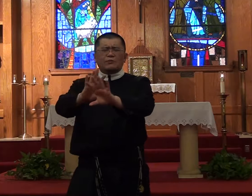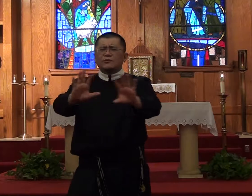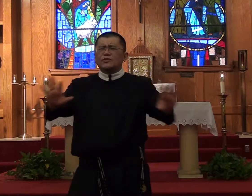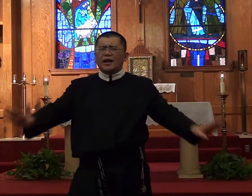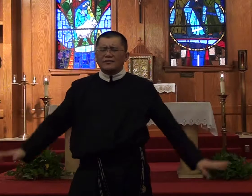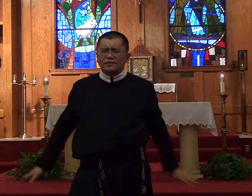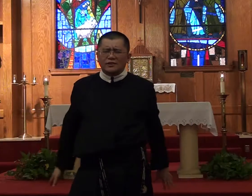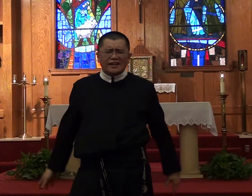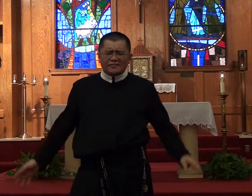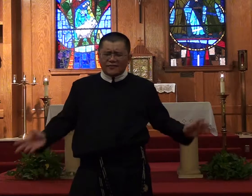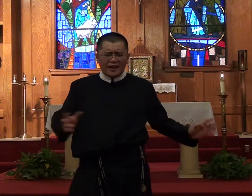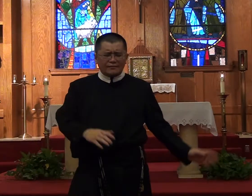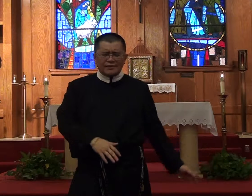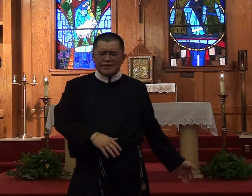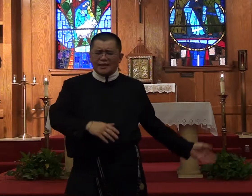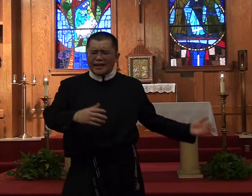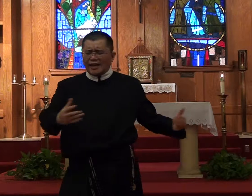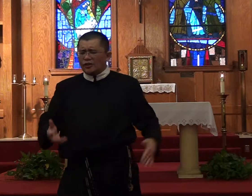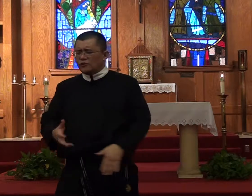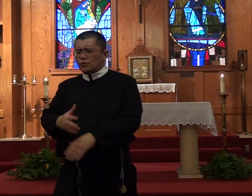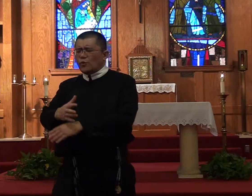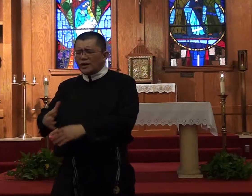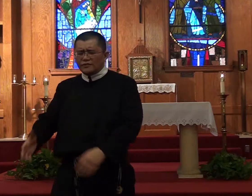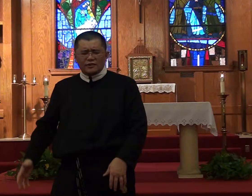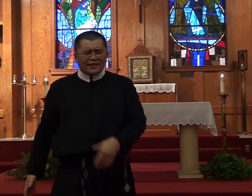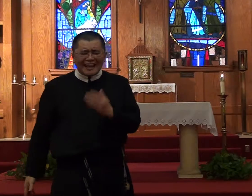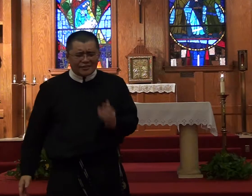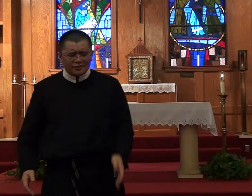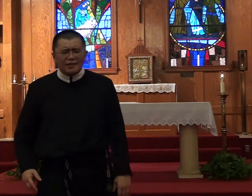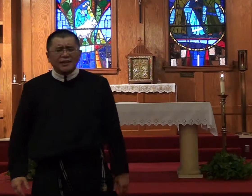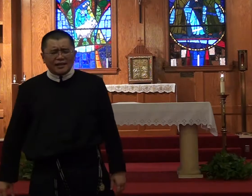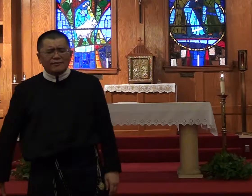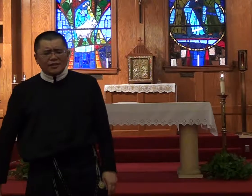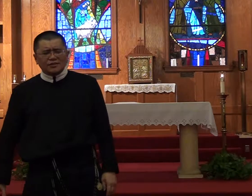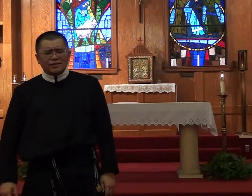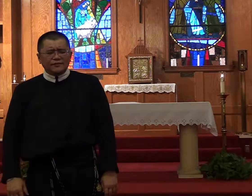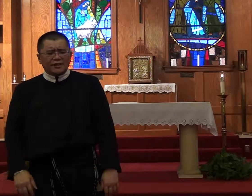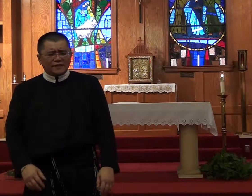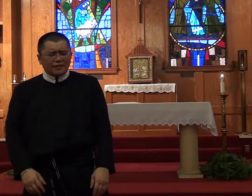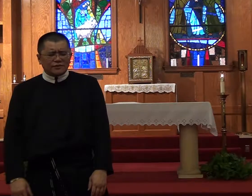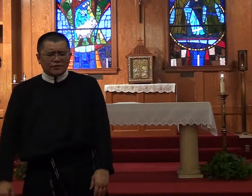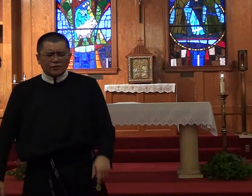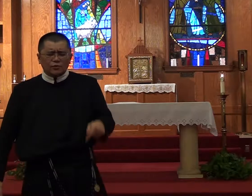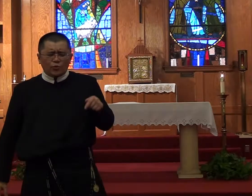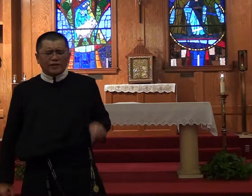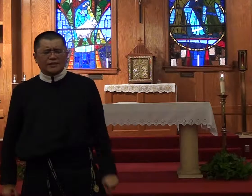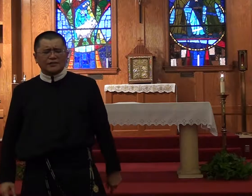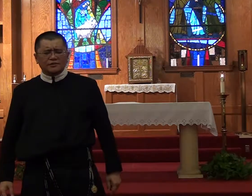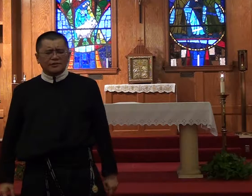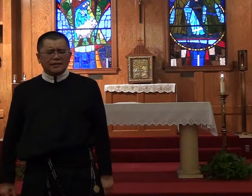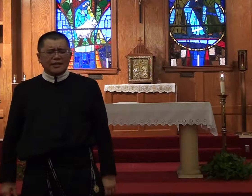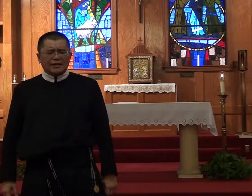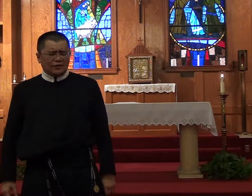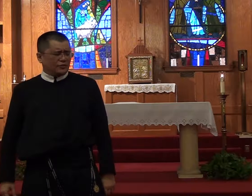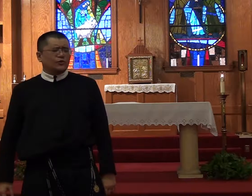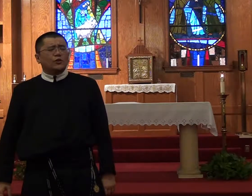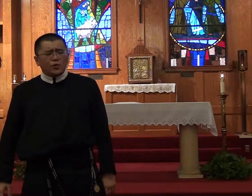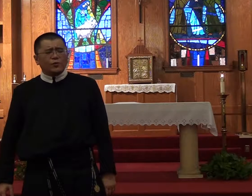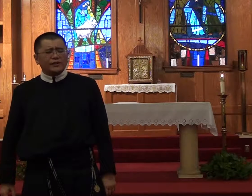problem you have in your life, family, health, whatever, cancer. Imagine if you have cancer and you know where the cancer is, or you don't know where the